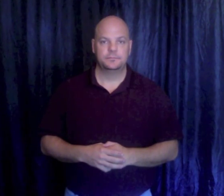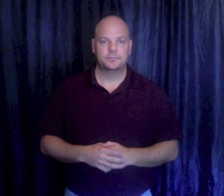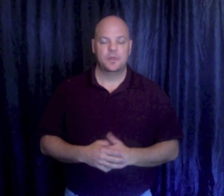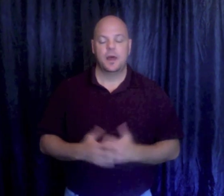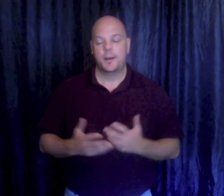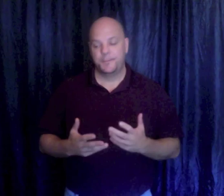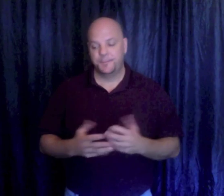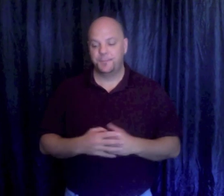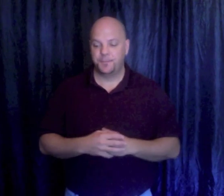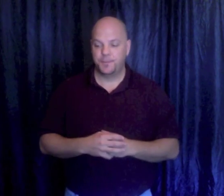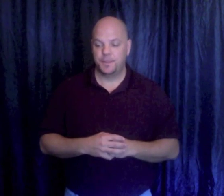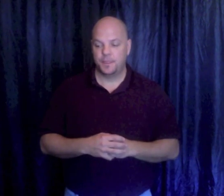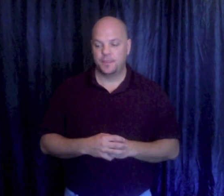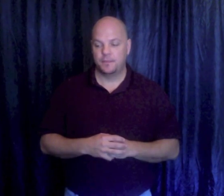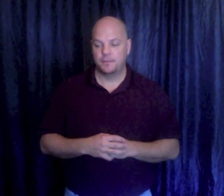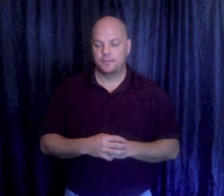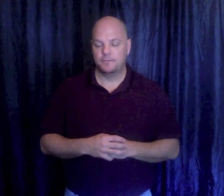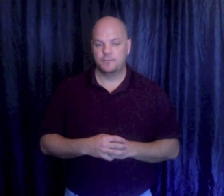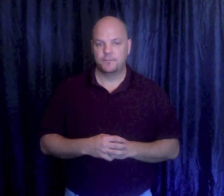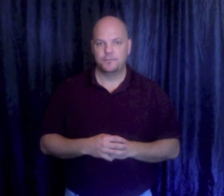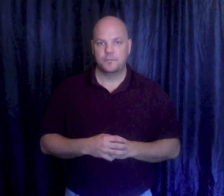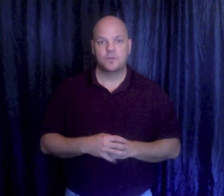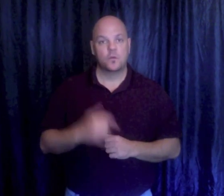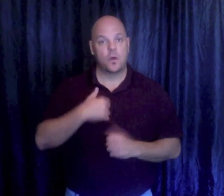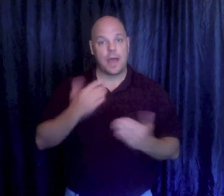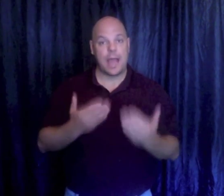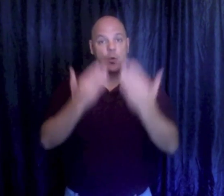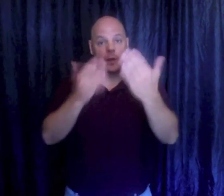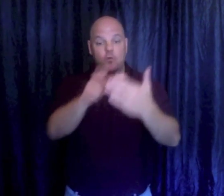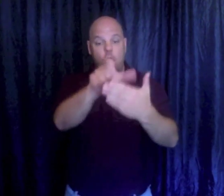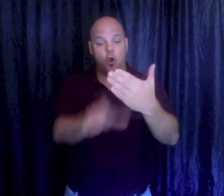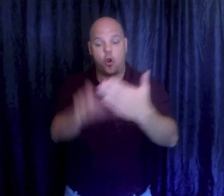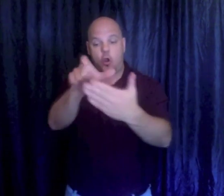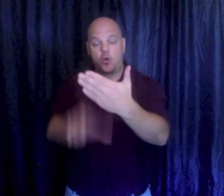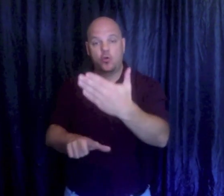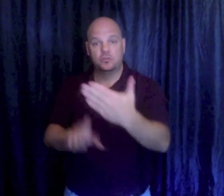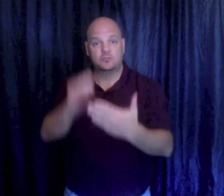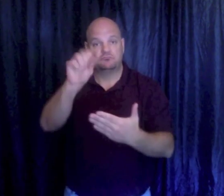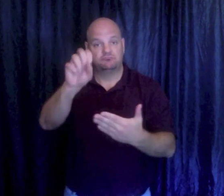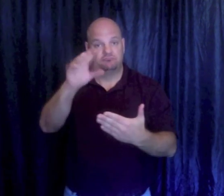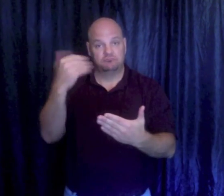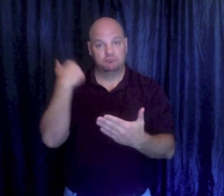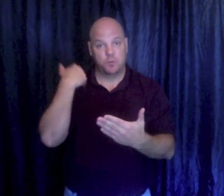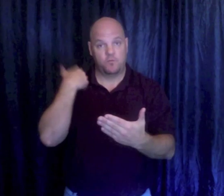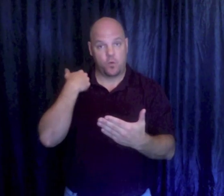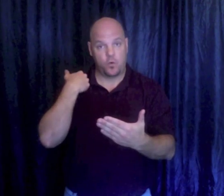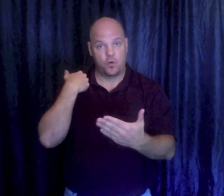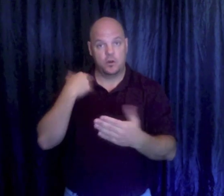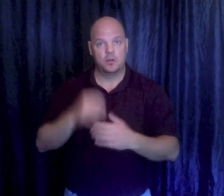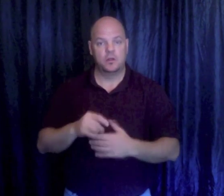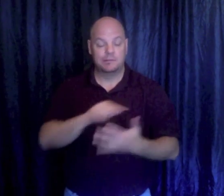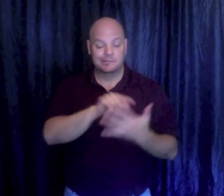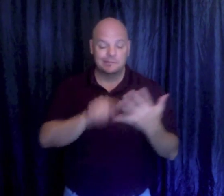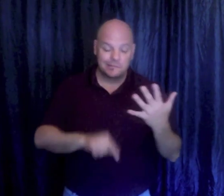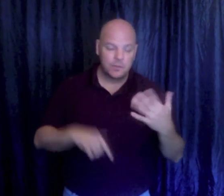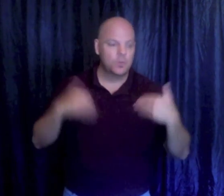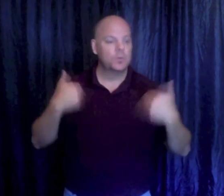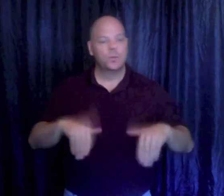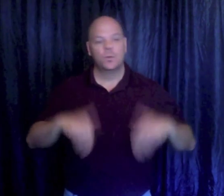So I think that I do recommend those articles that I talked about. They will give you some